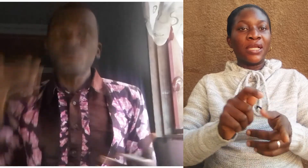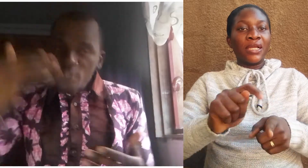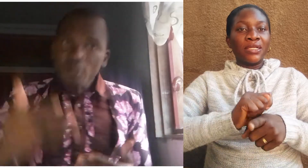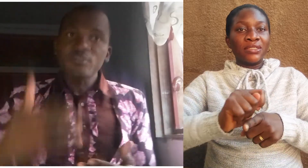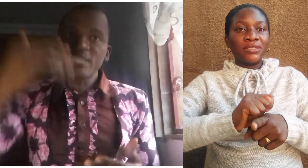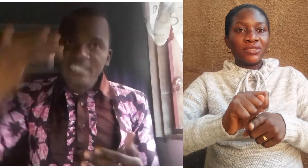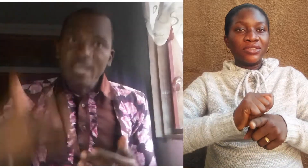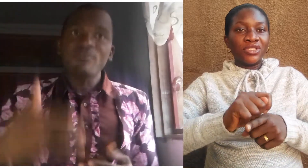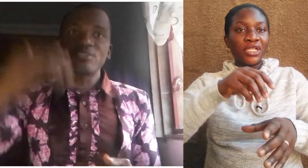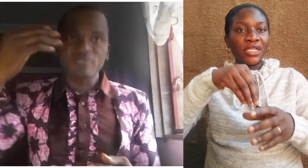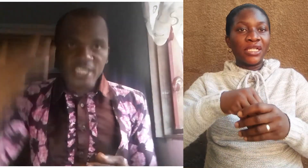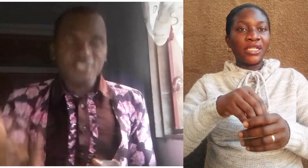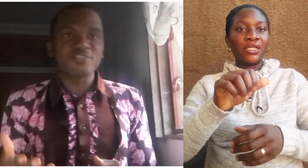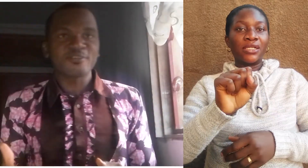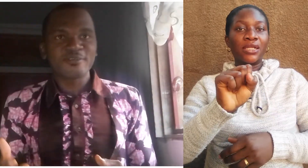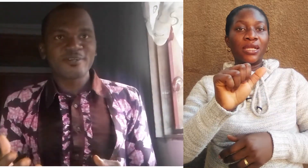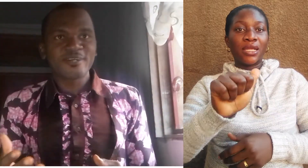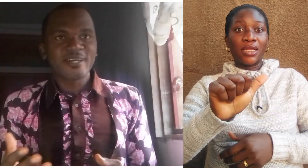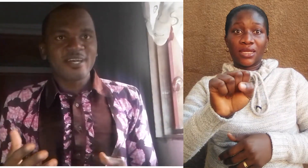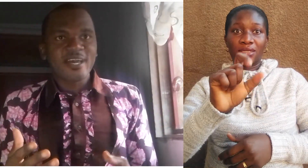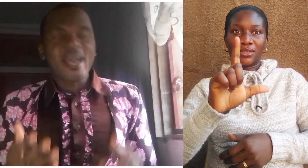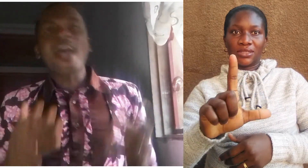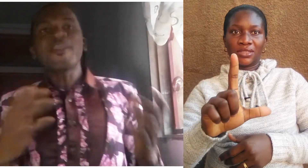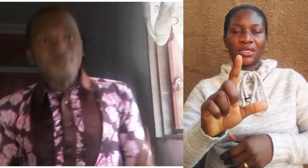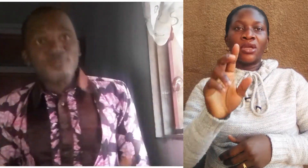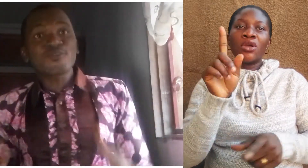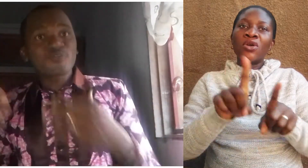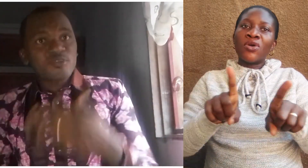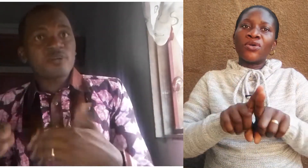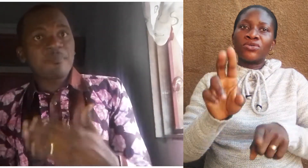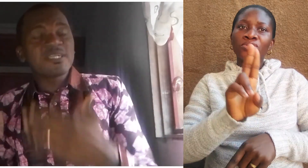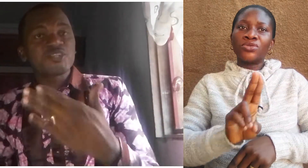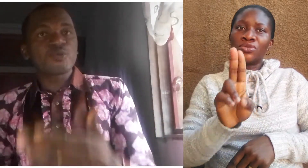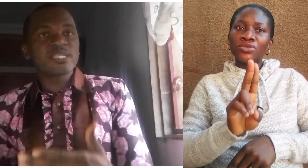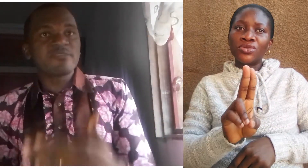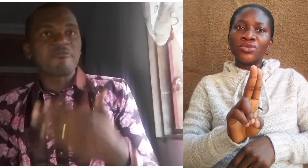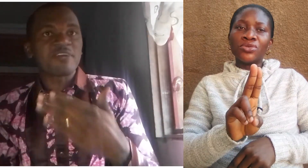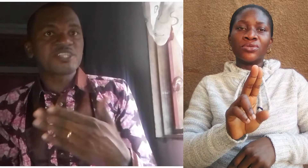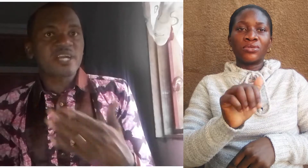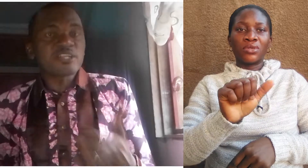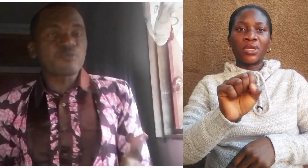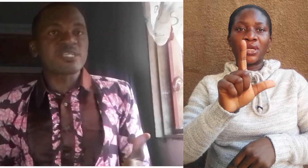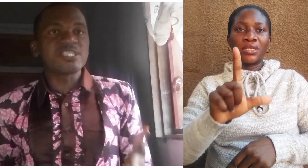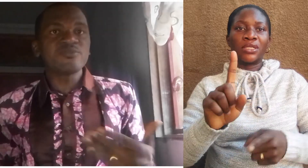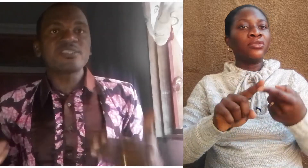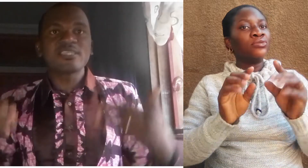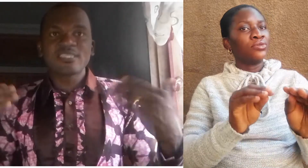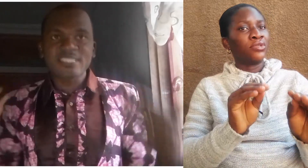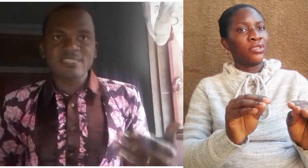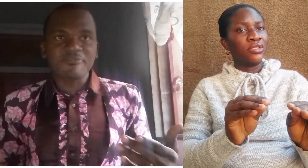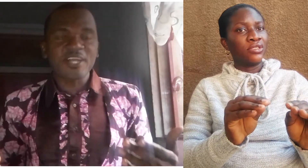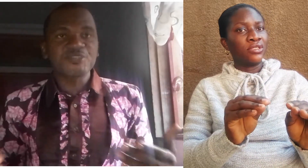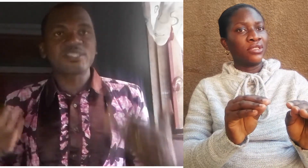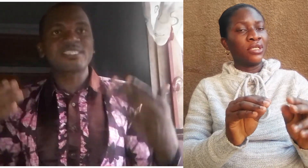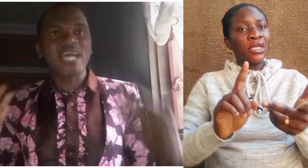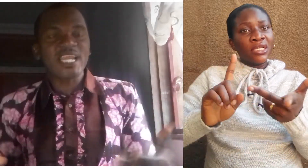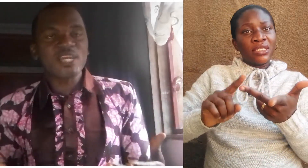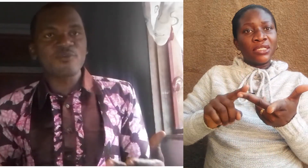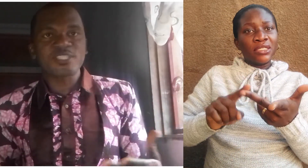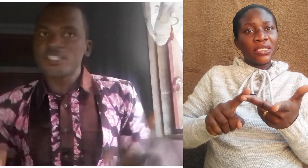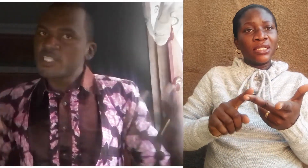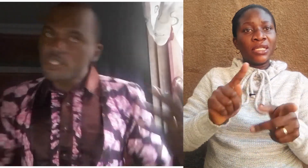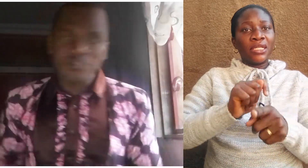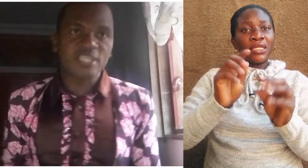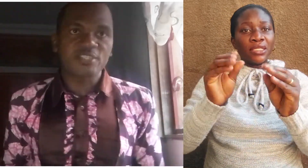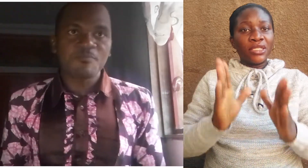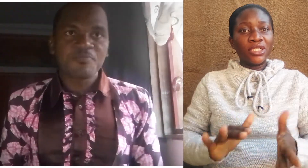Language use also this language to teach. And also those who have been trained in French countries use French Sign